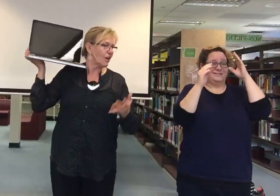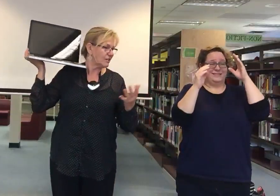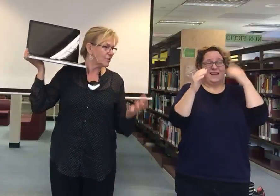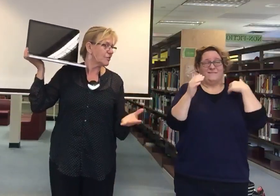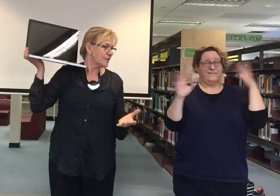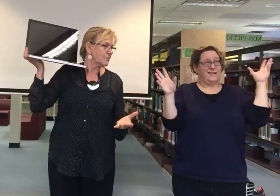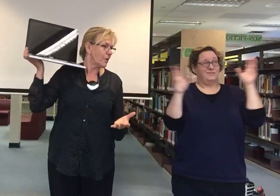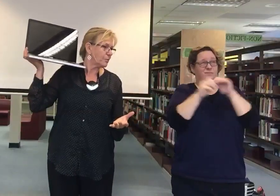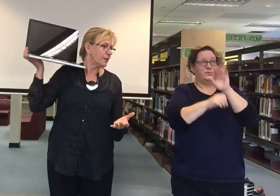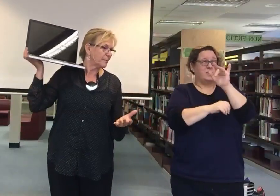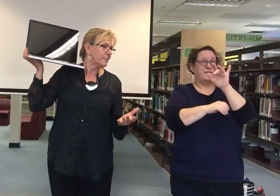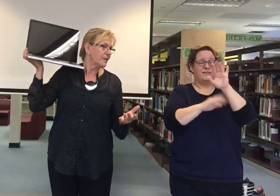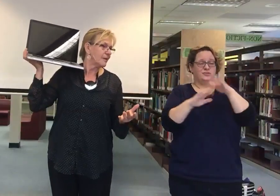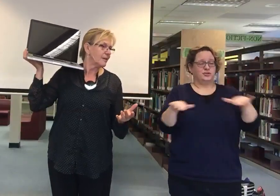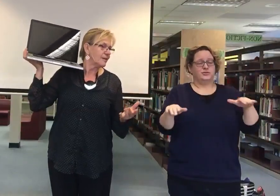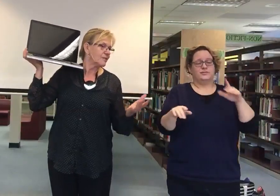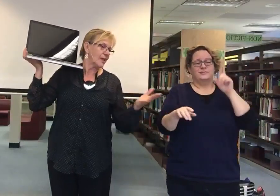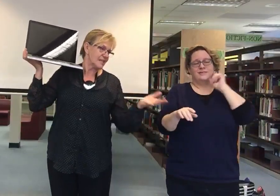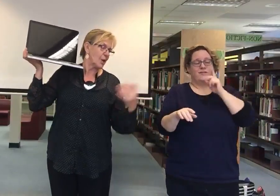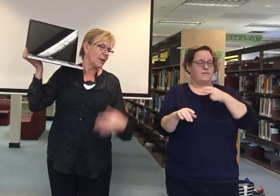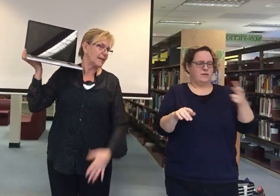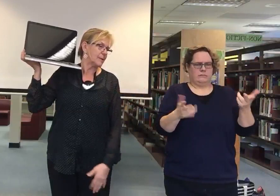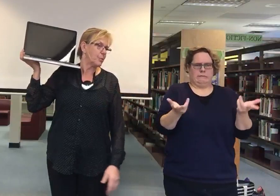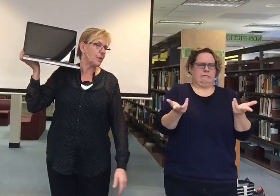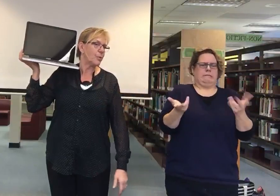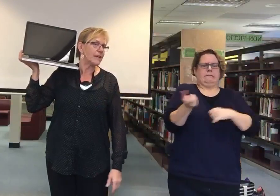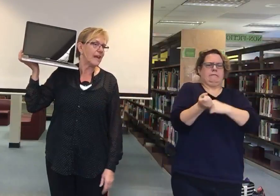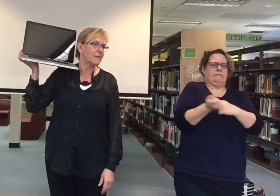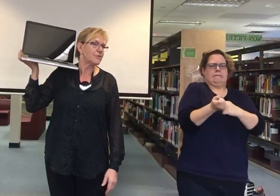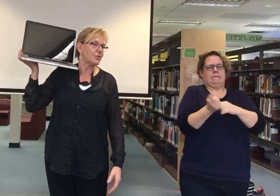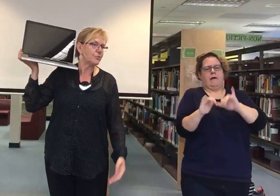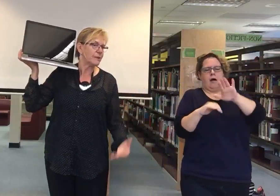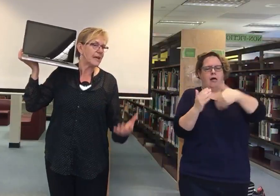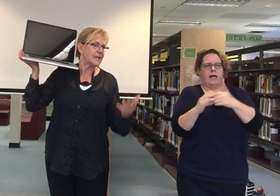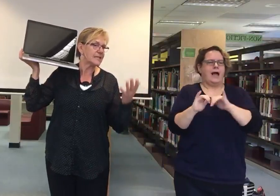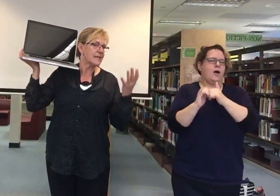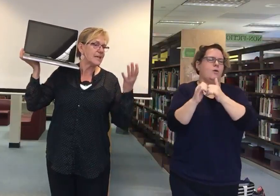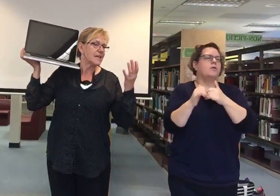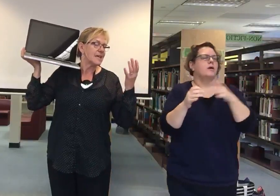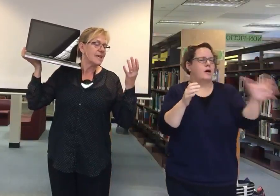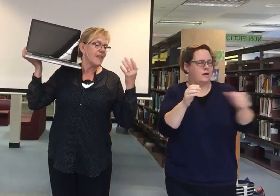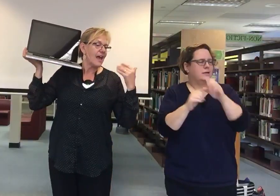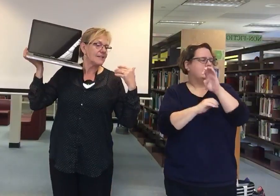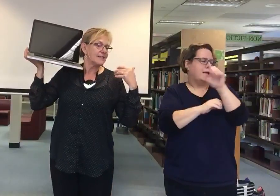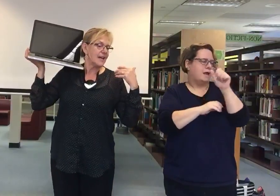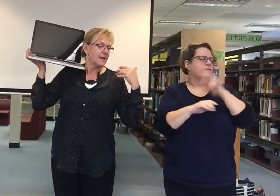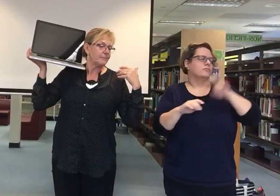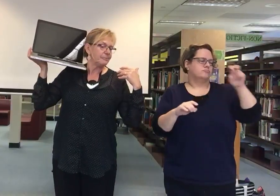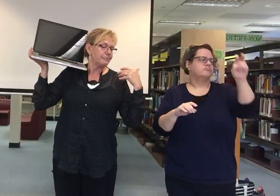you cannot service them properly. So that's how we ended up with one in Abbotsford, because